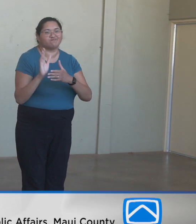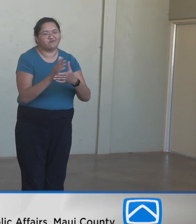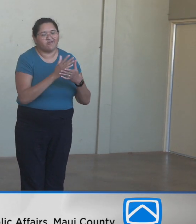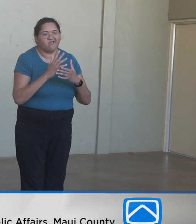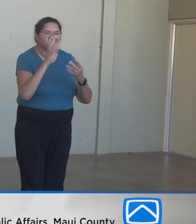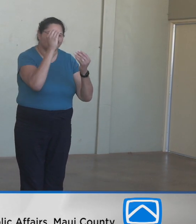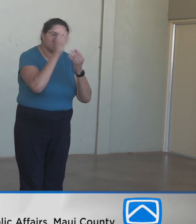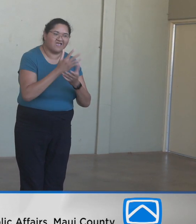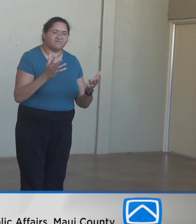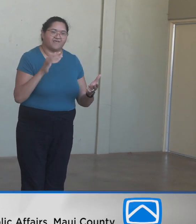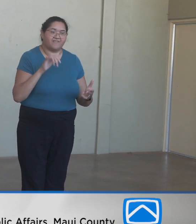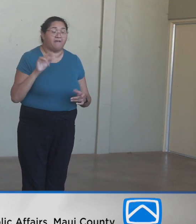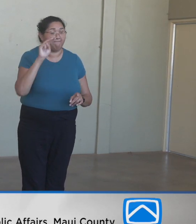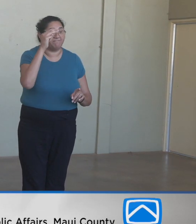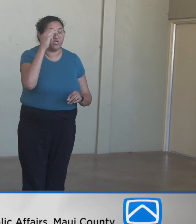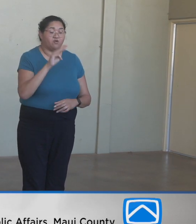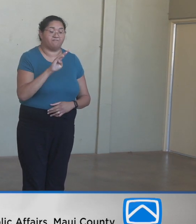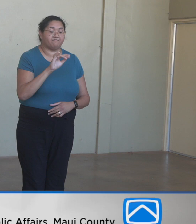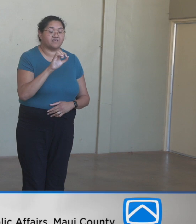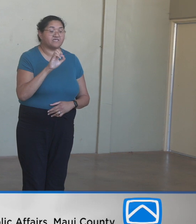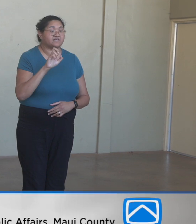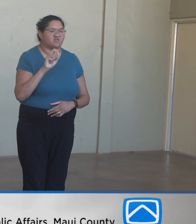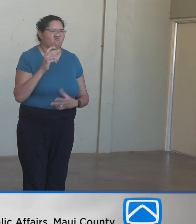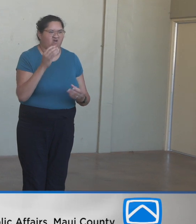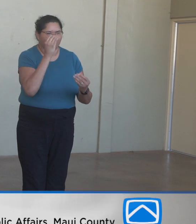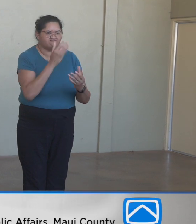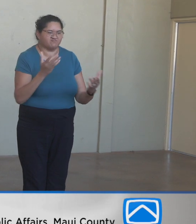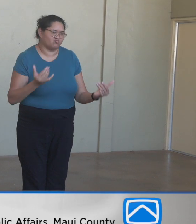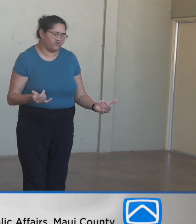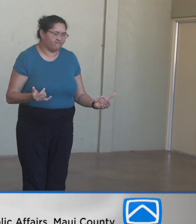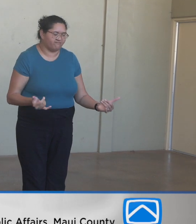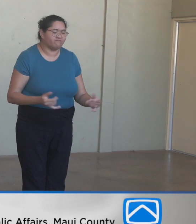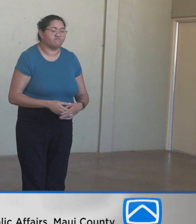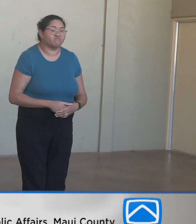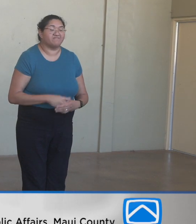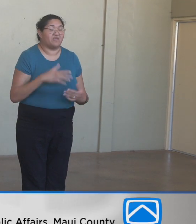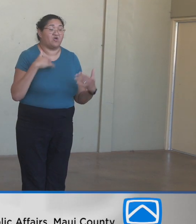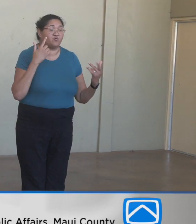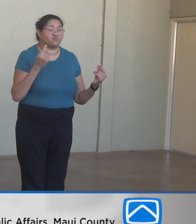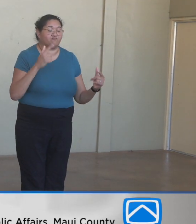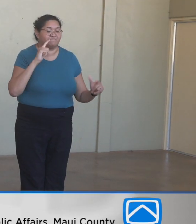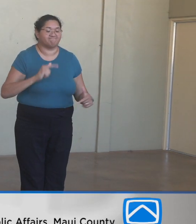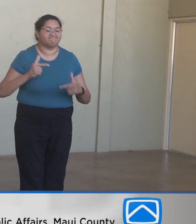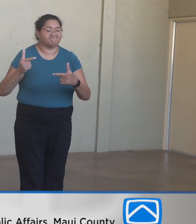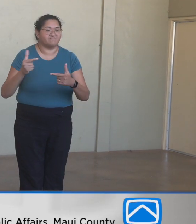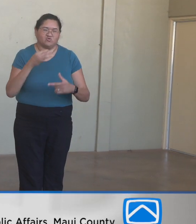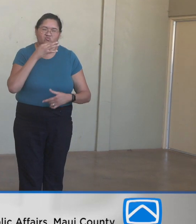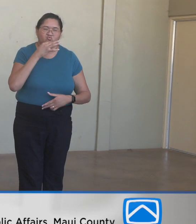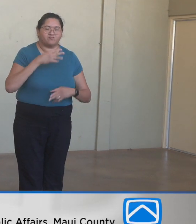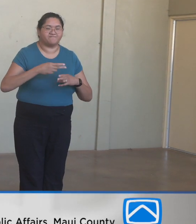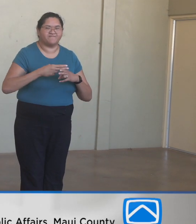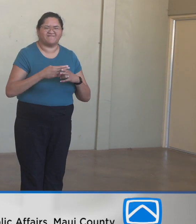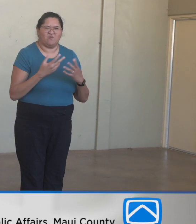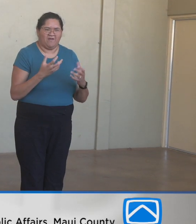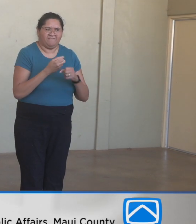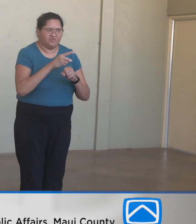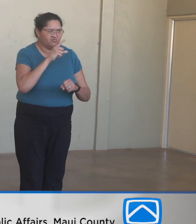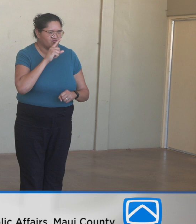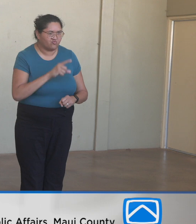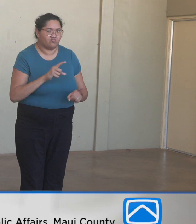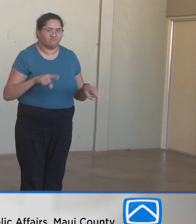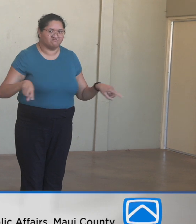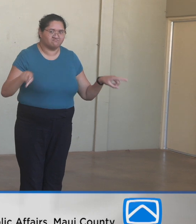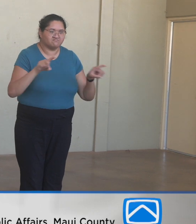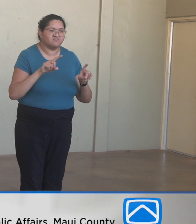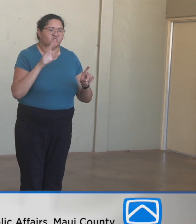you an announcement that Mayor Bissen would like to announce today. I'm going to turn over this microphone in a moment. I just want to make sure we